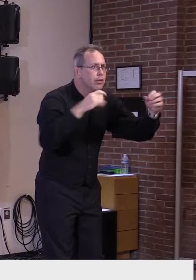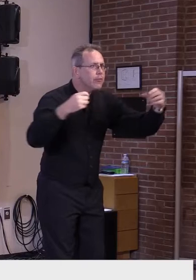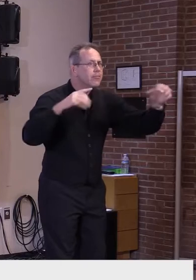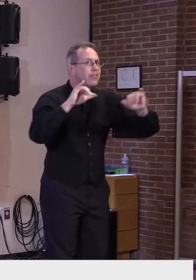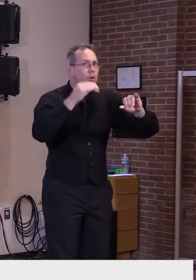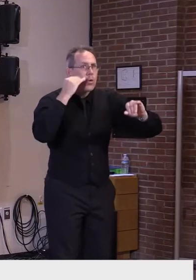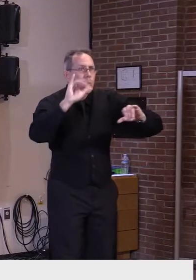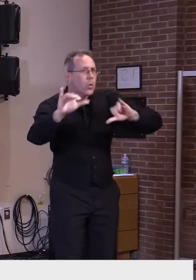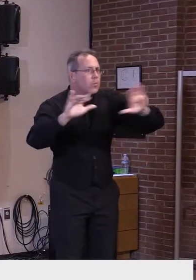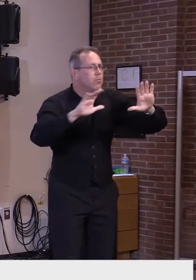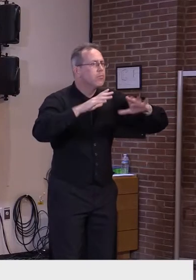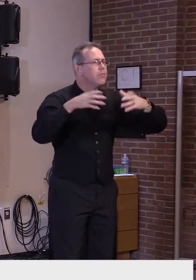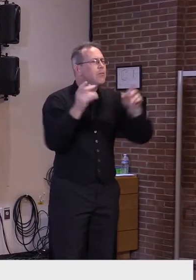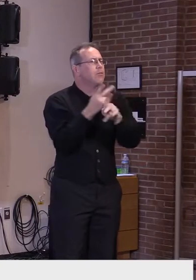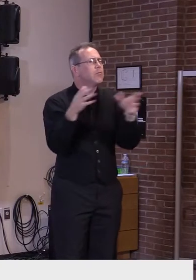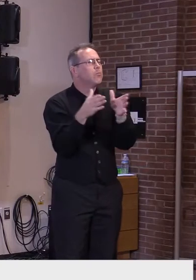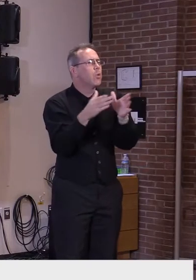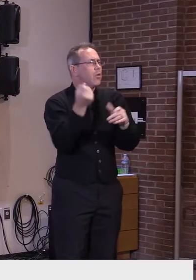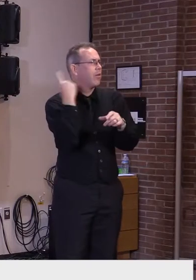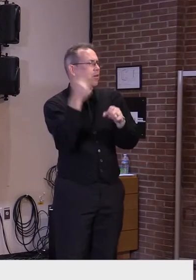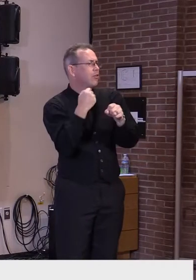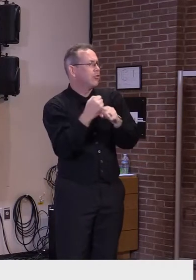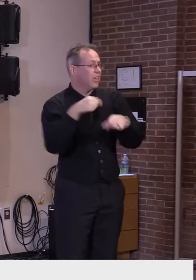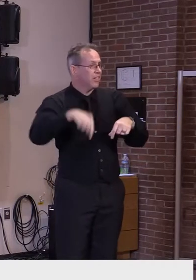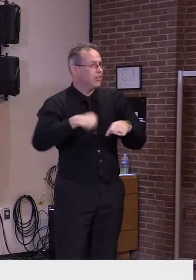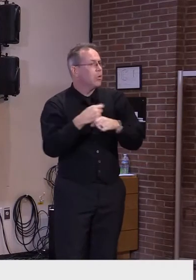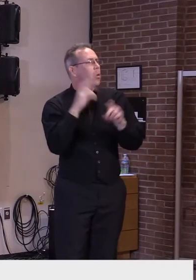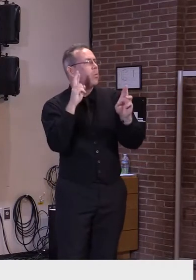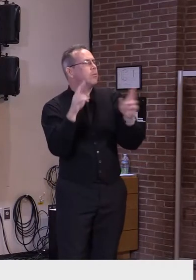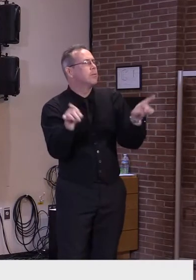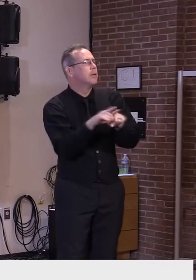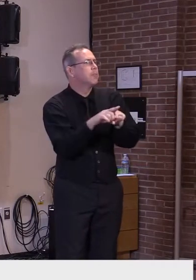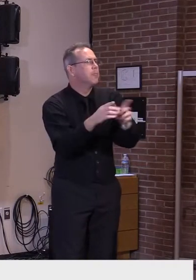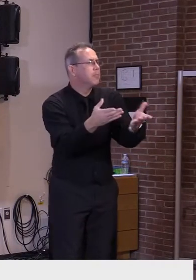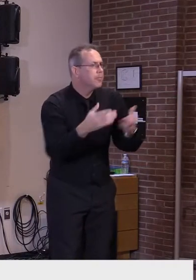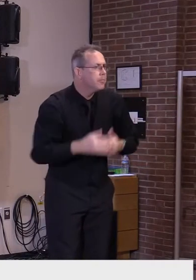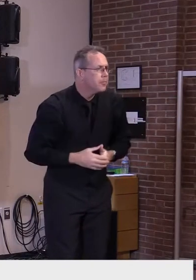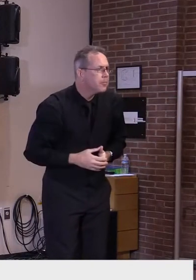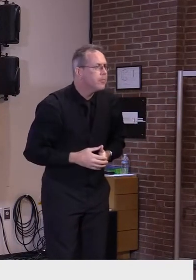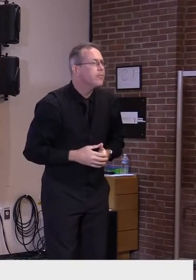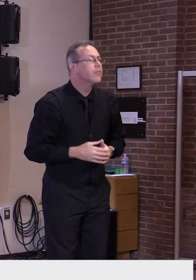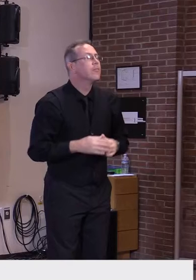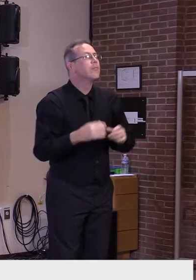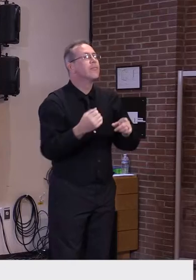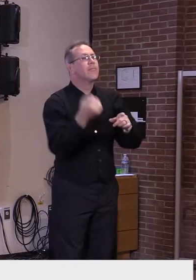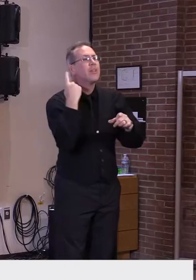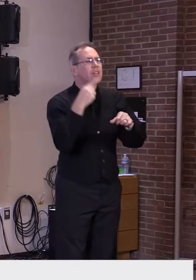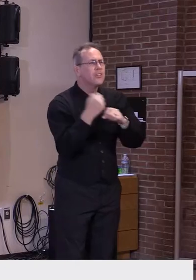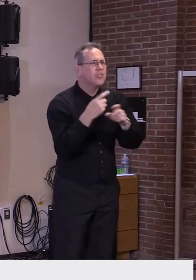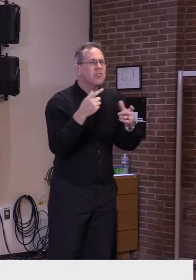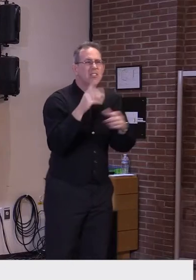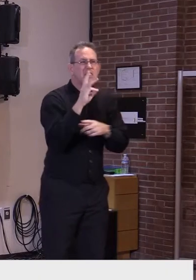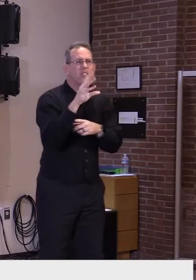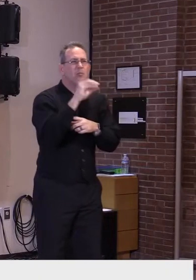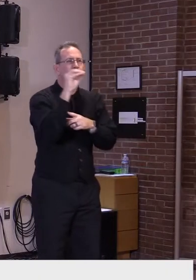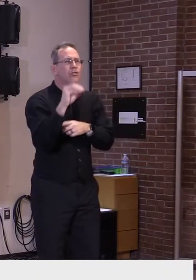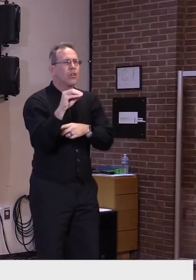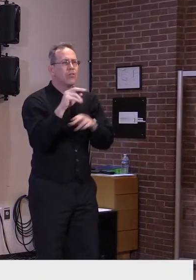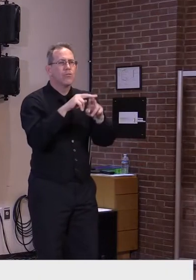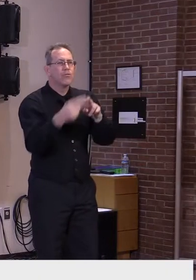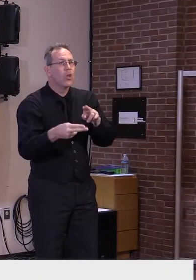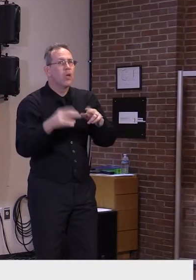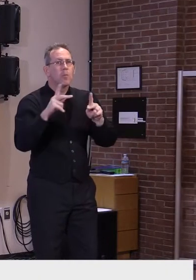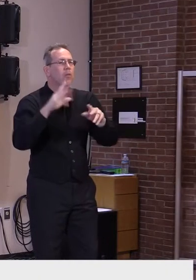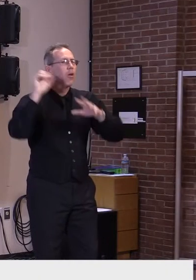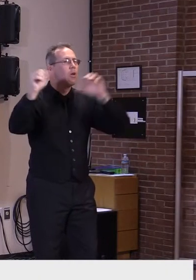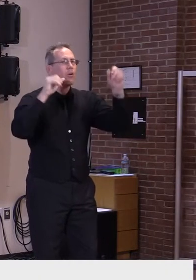to 55% to 60% reduction in the amount of travel that occurred around Thanksgiving, both in-state and those leaving the state and returning. So